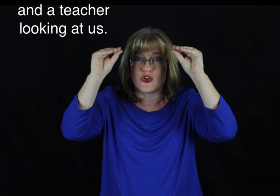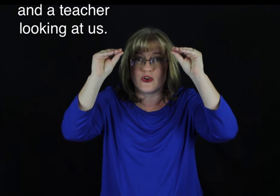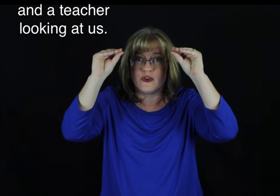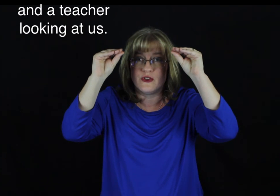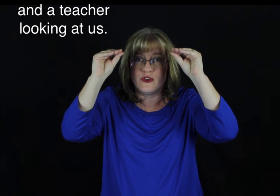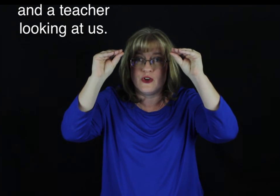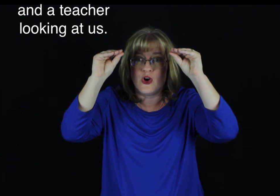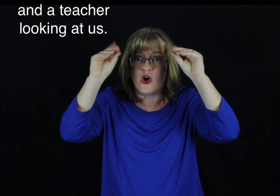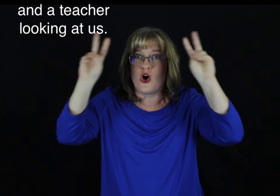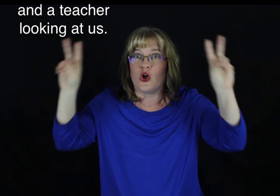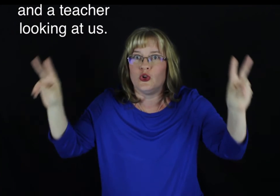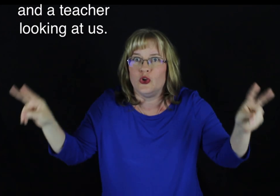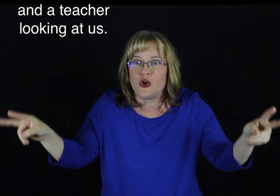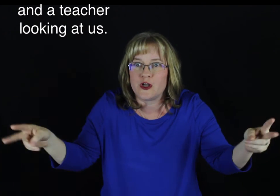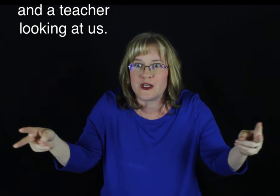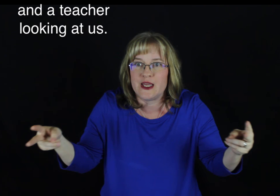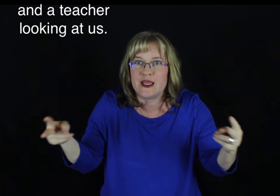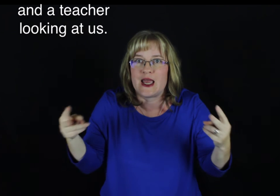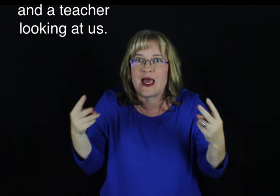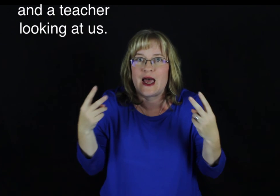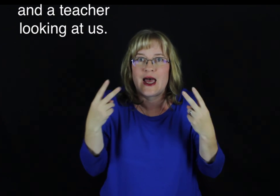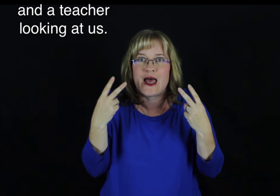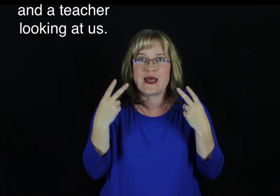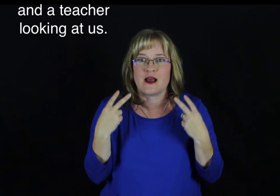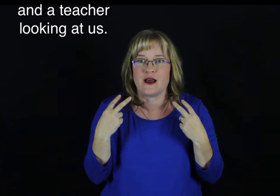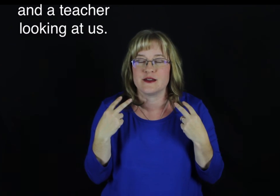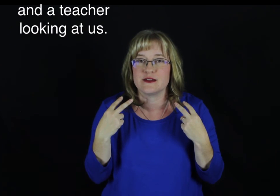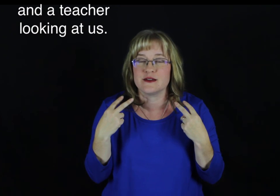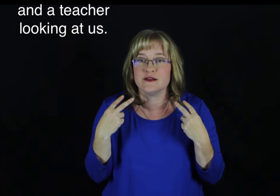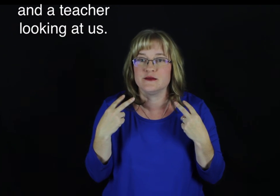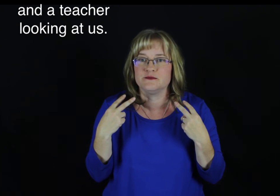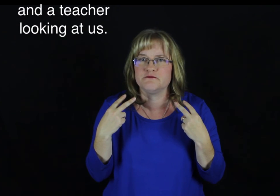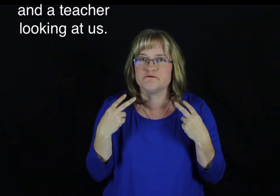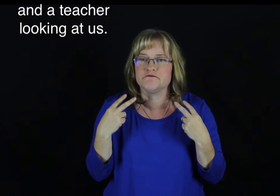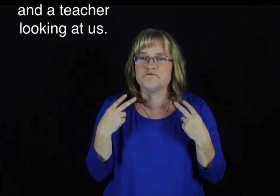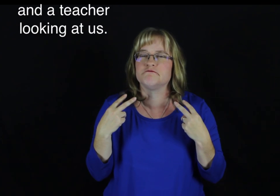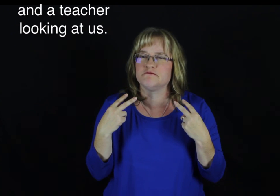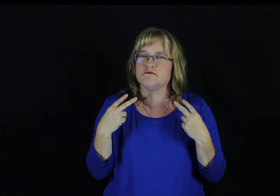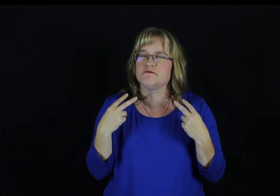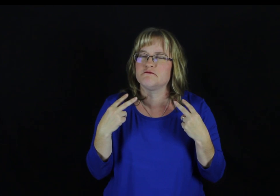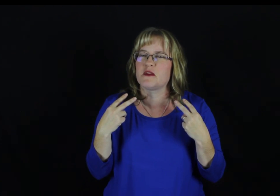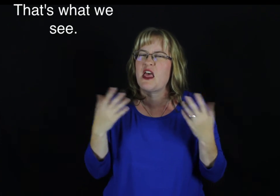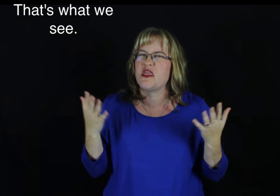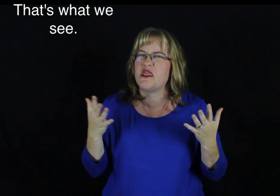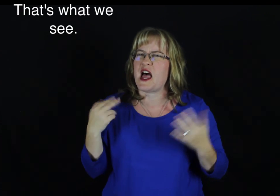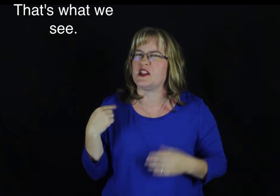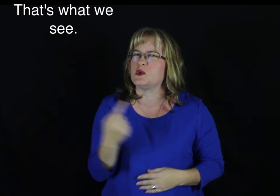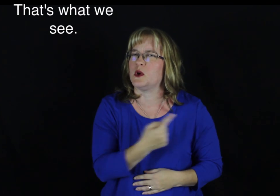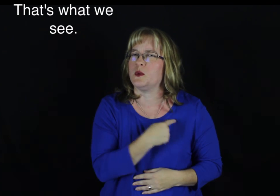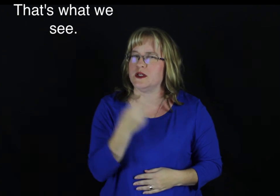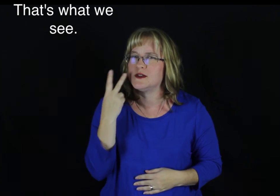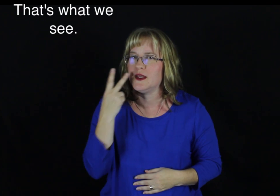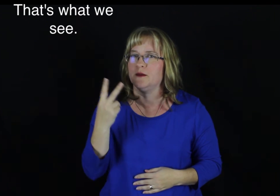teacher looking at us. That's what we see.